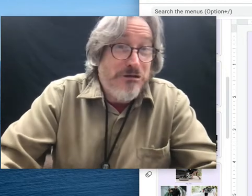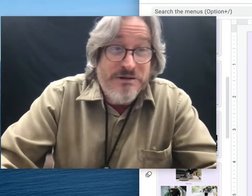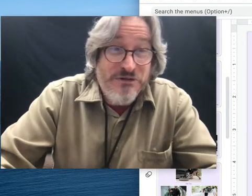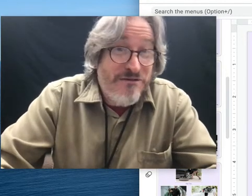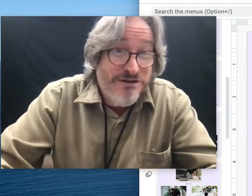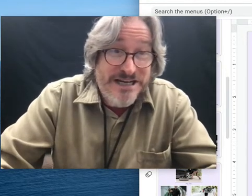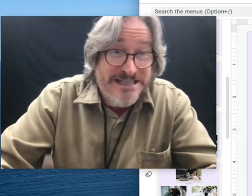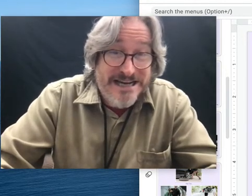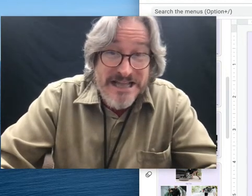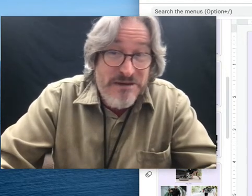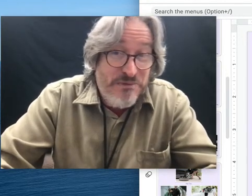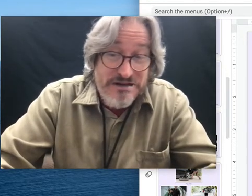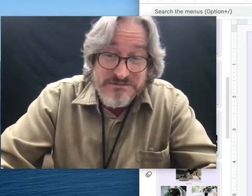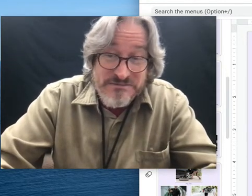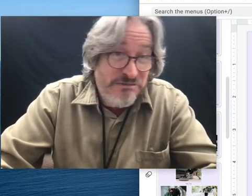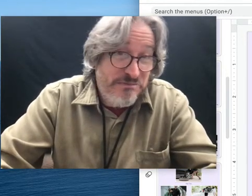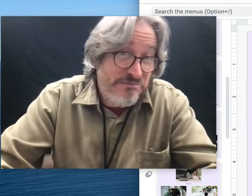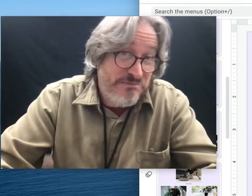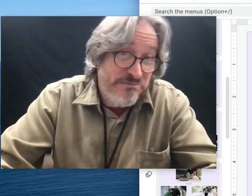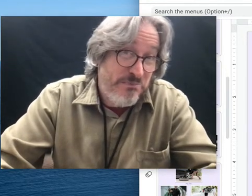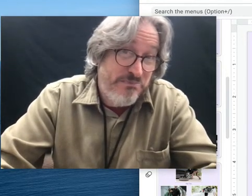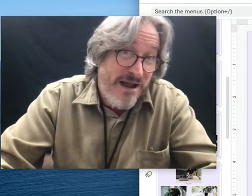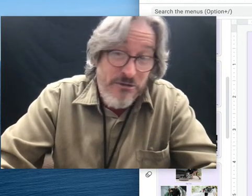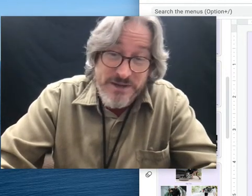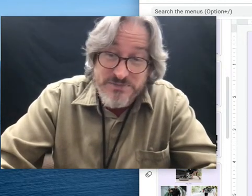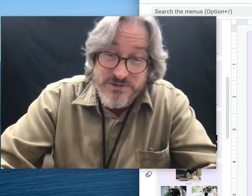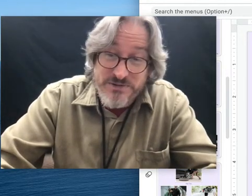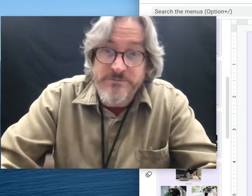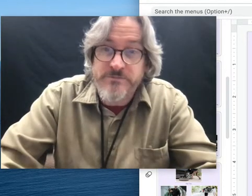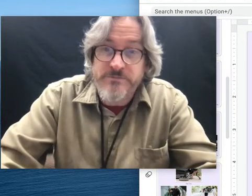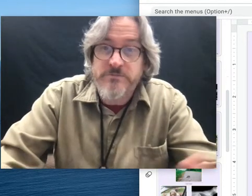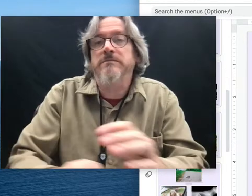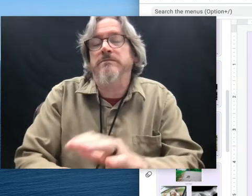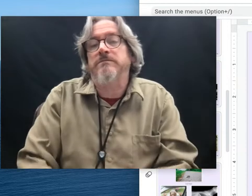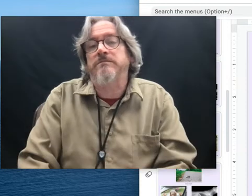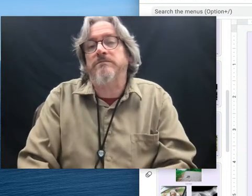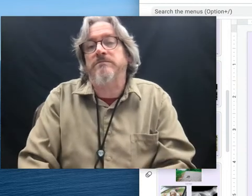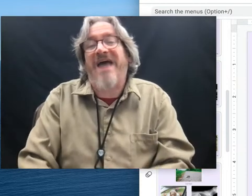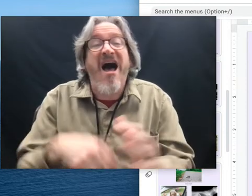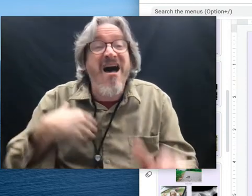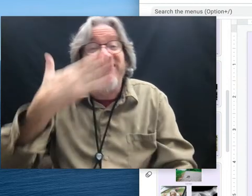I don't know if you'll ever need to sign that, but by all means play.